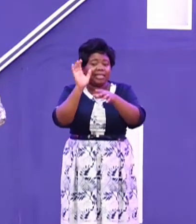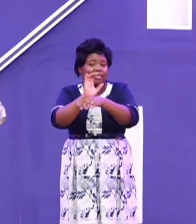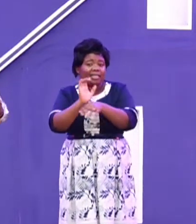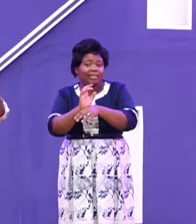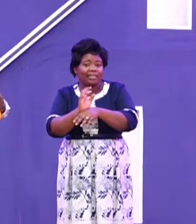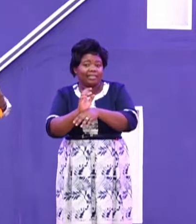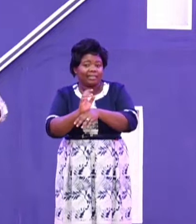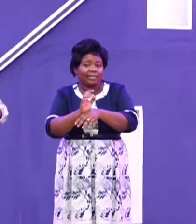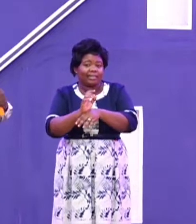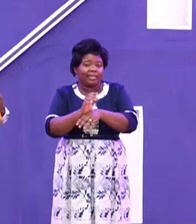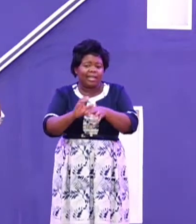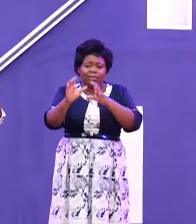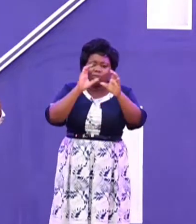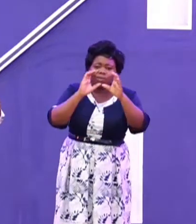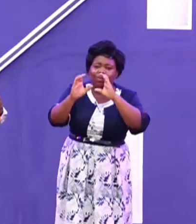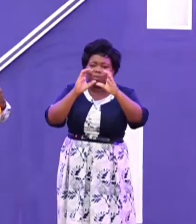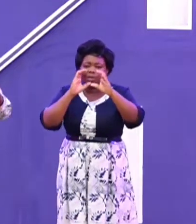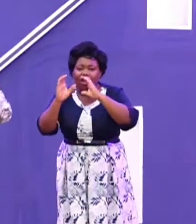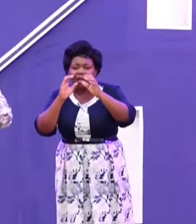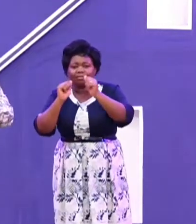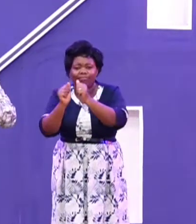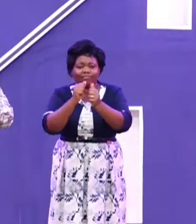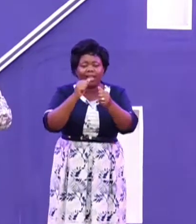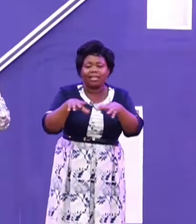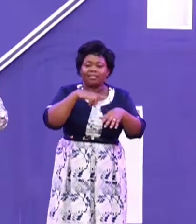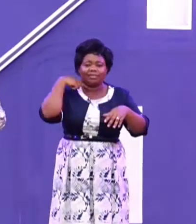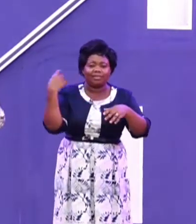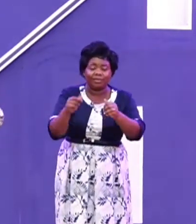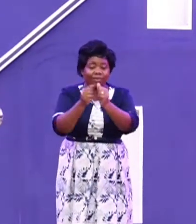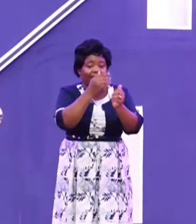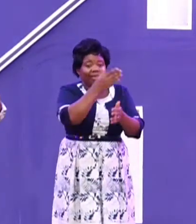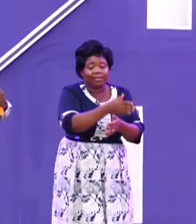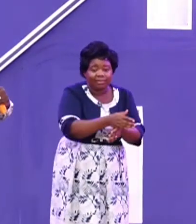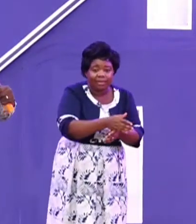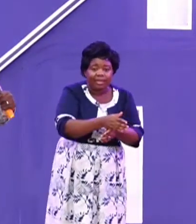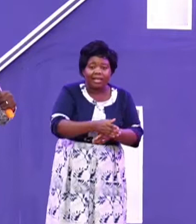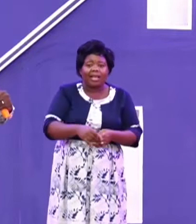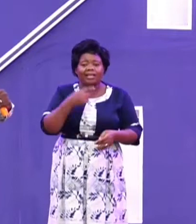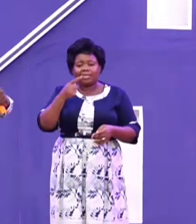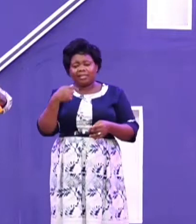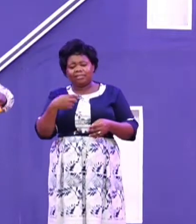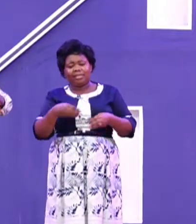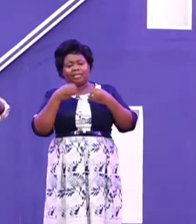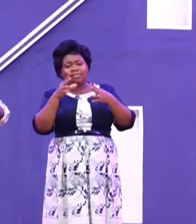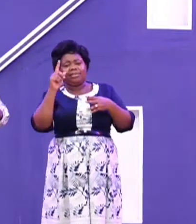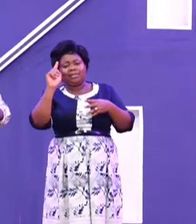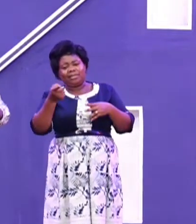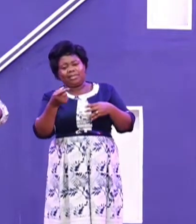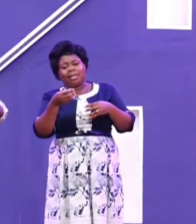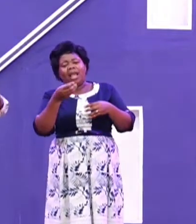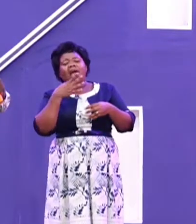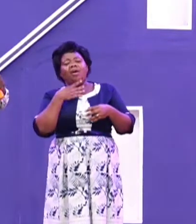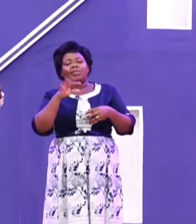church. And we converse with him. And we joke with him. And he tells me, give